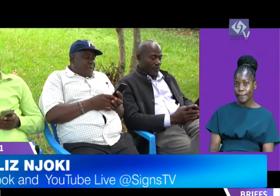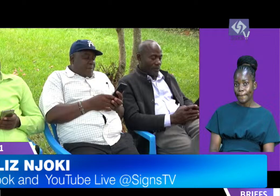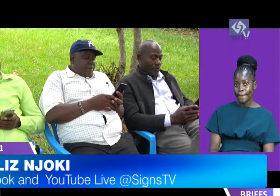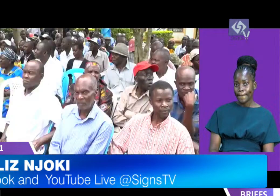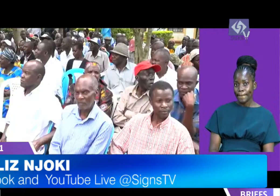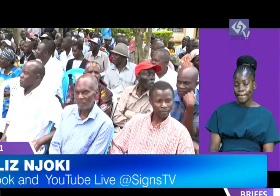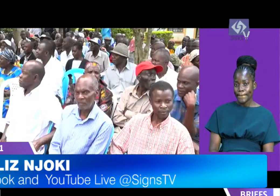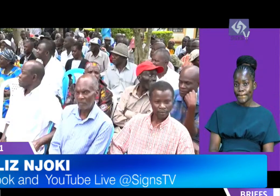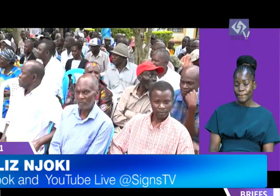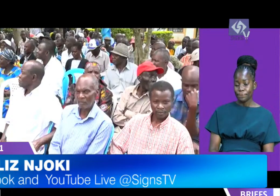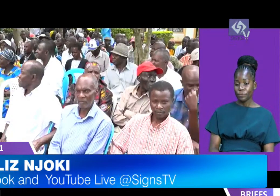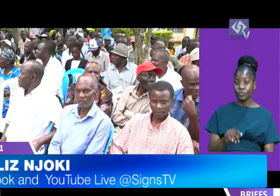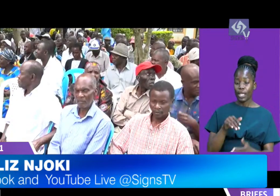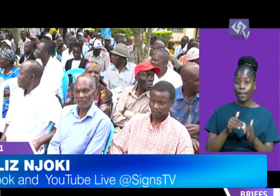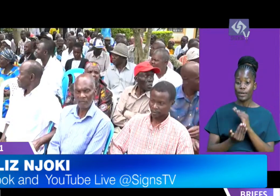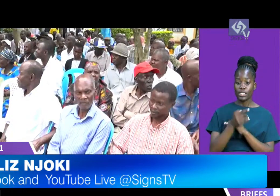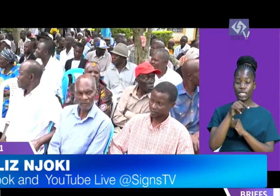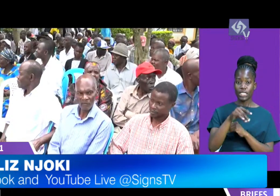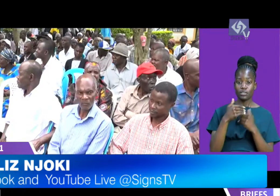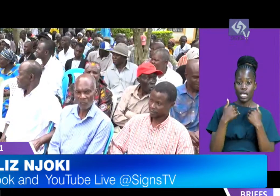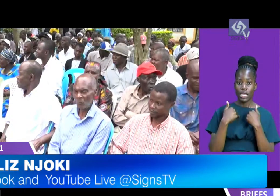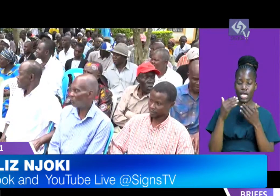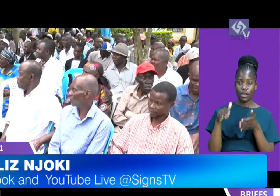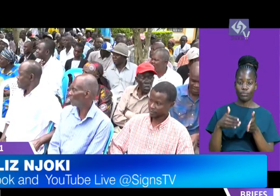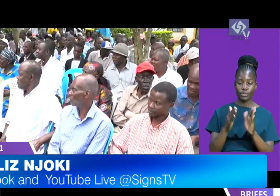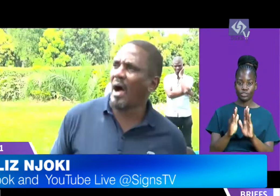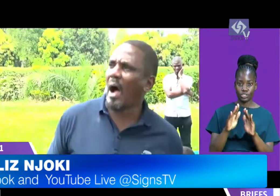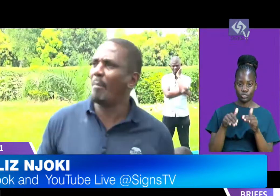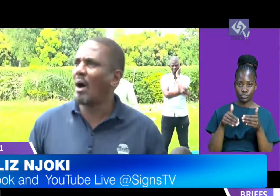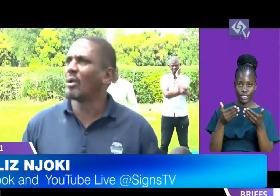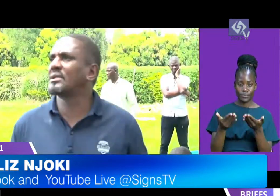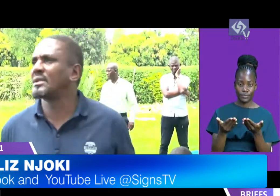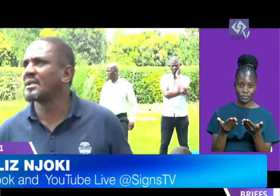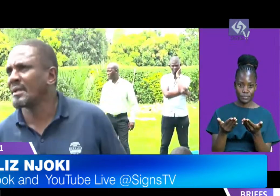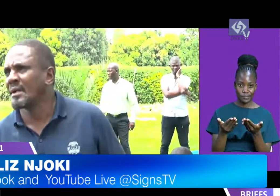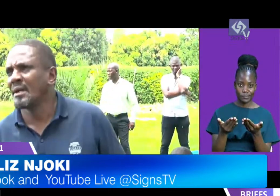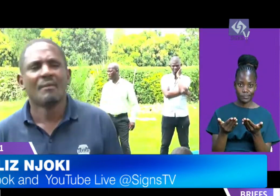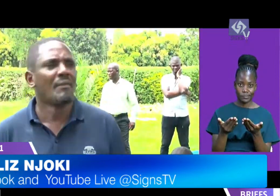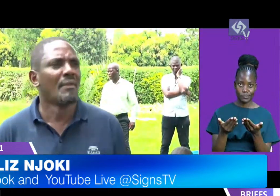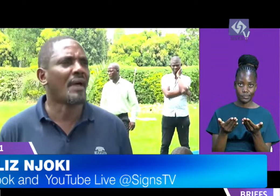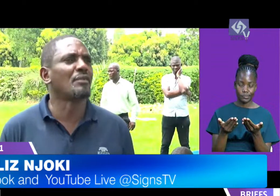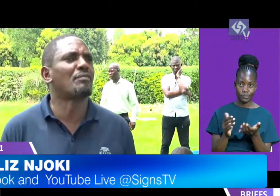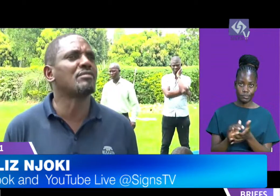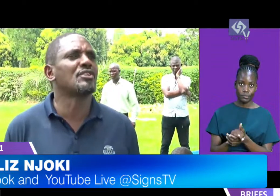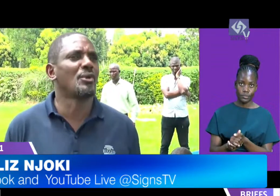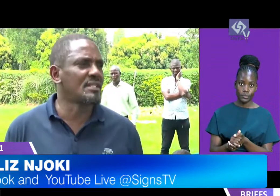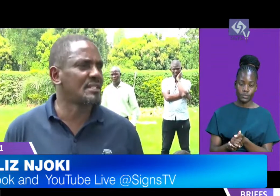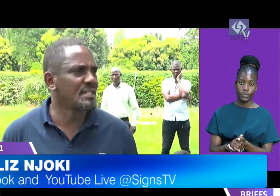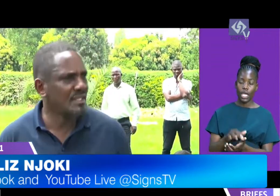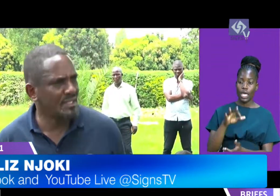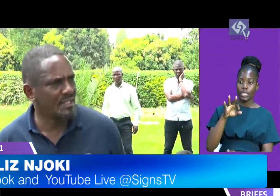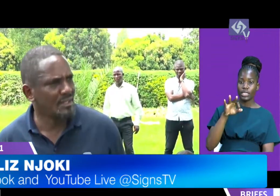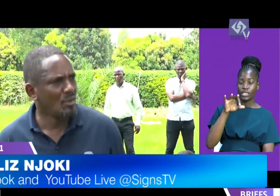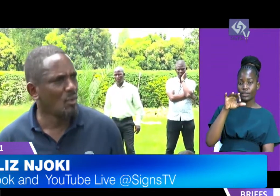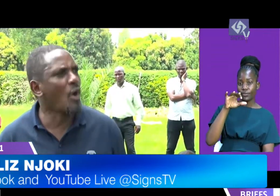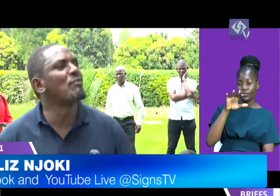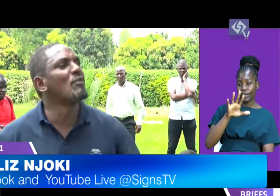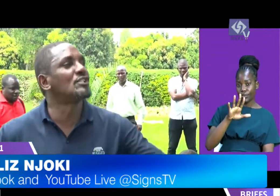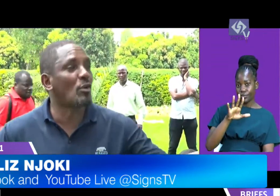This morning I had the opportunity to give about 35 students who are fully